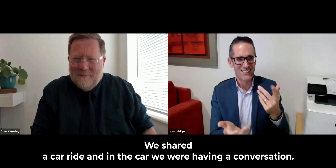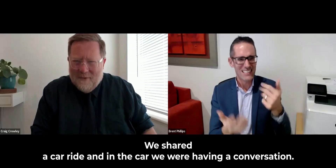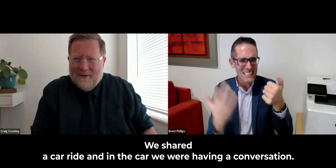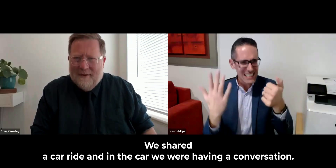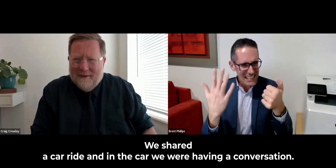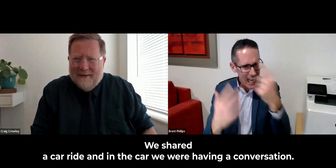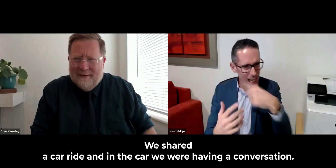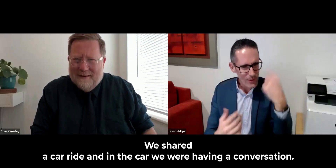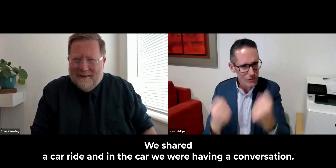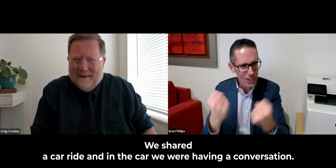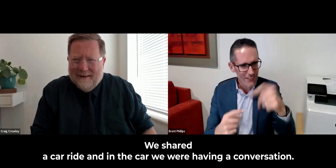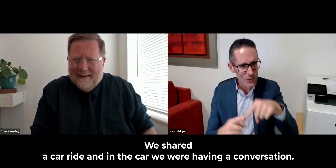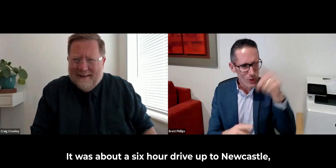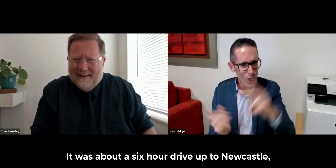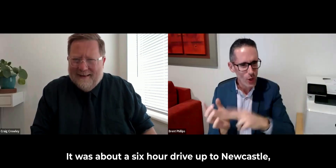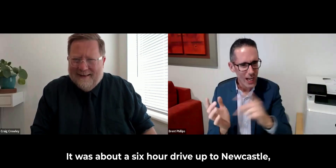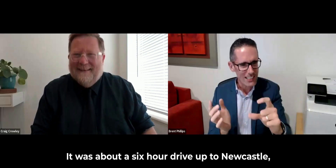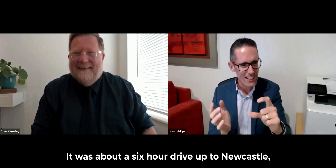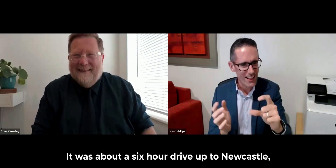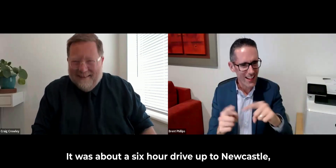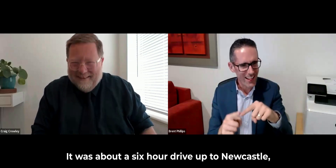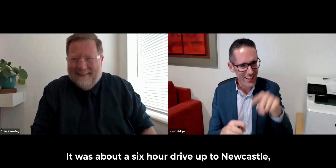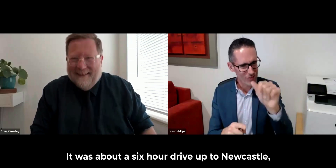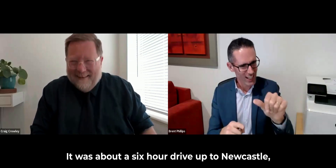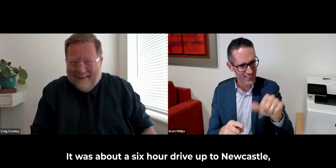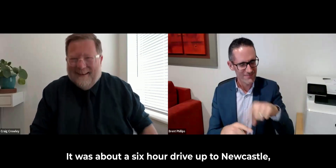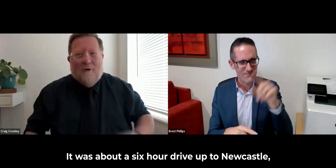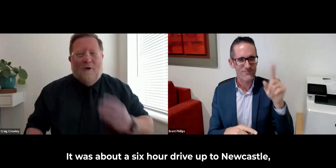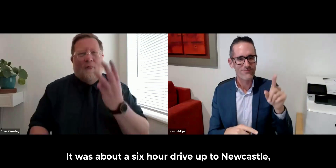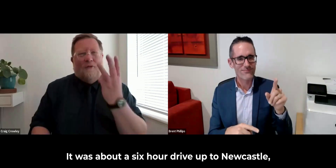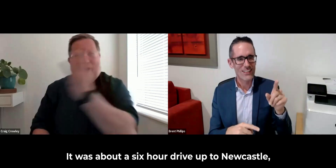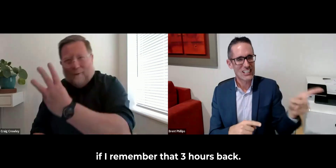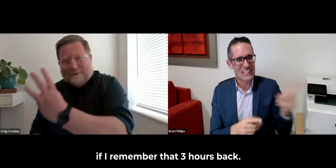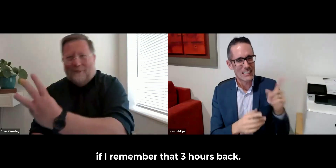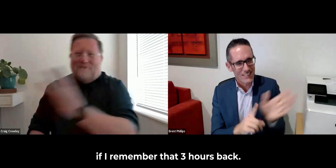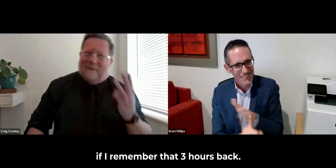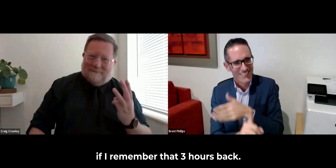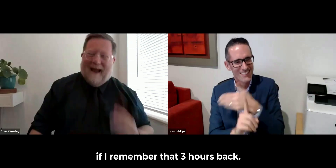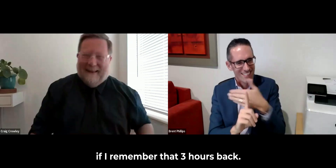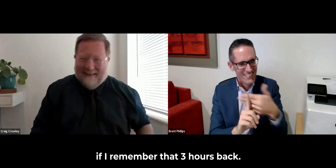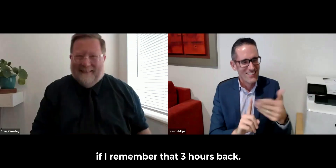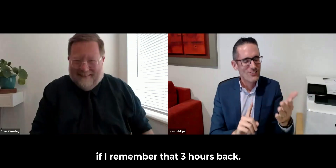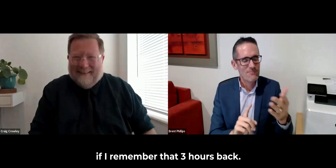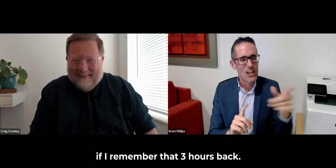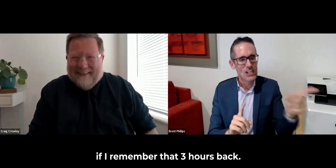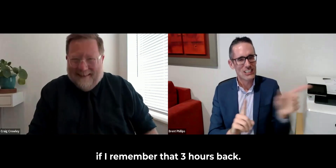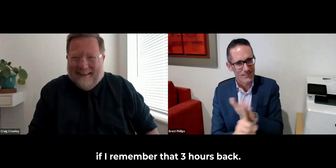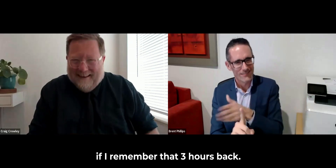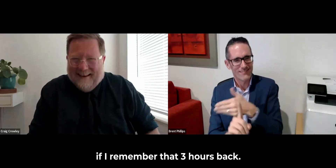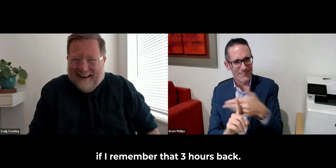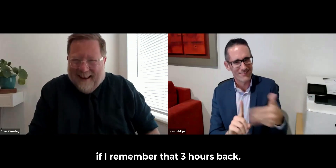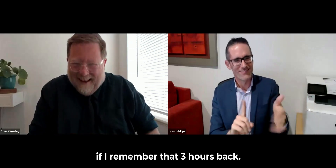we were having a conversation. It was about a 6 hour drive up to Newcastle, if I remember that. 3 hours there, And 3 hours